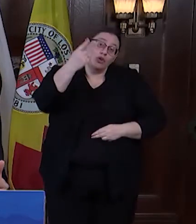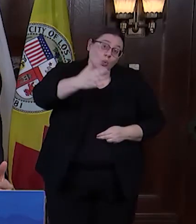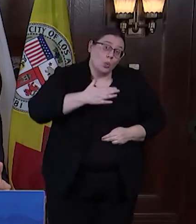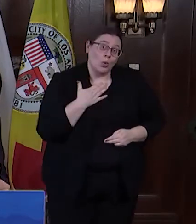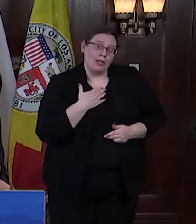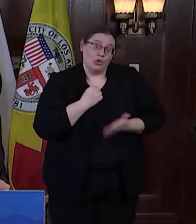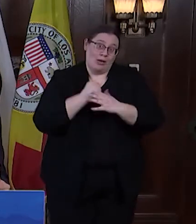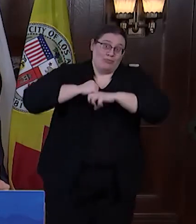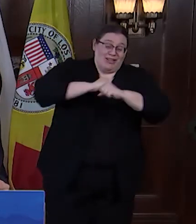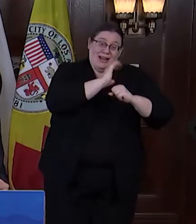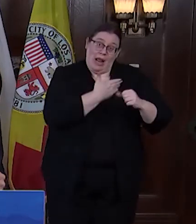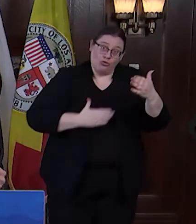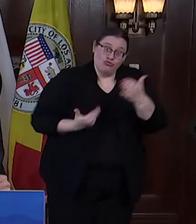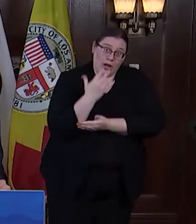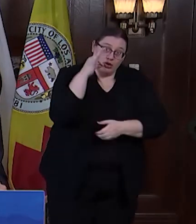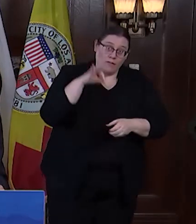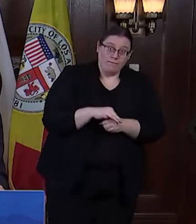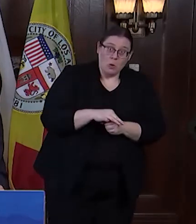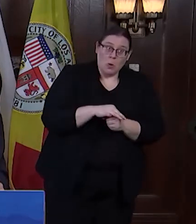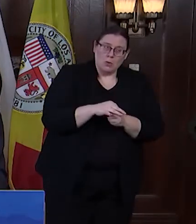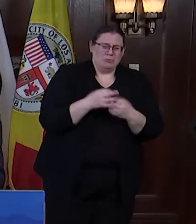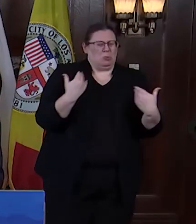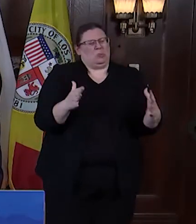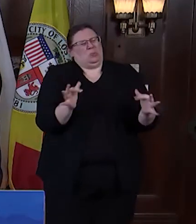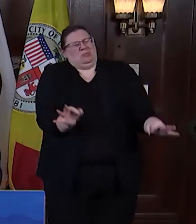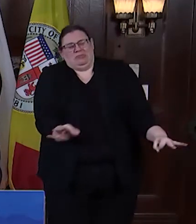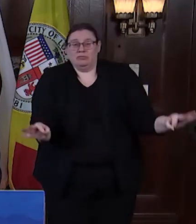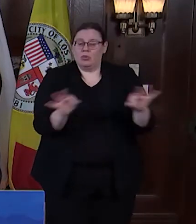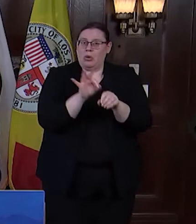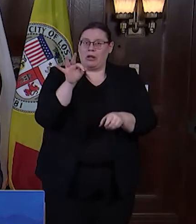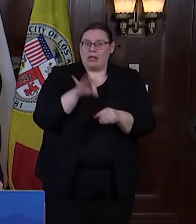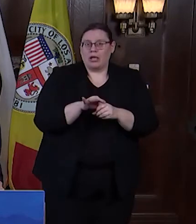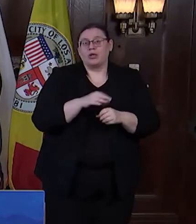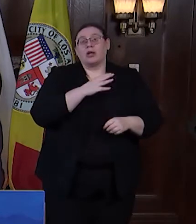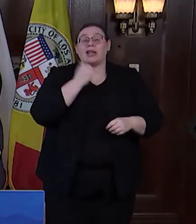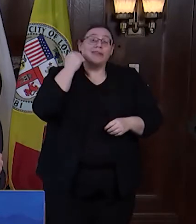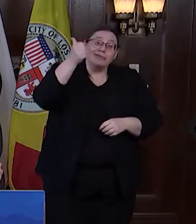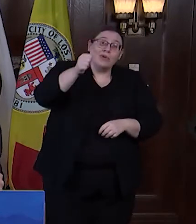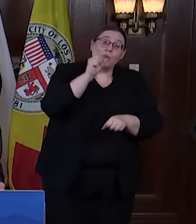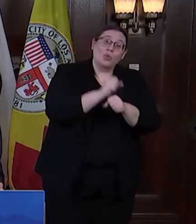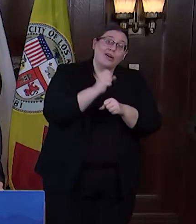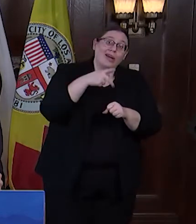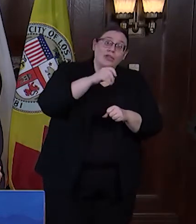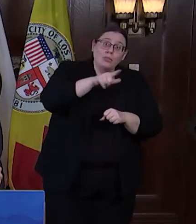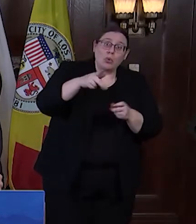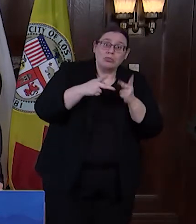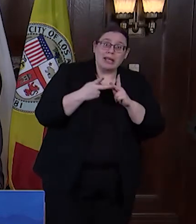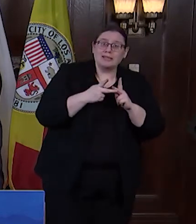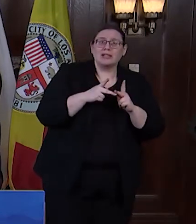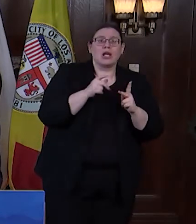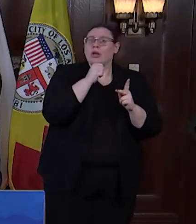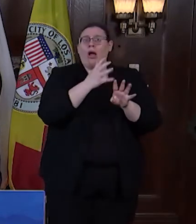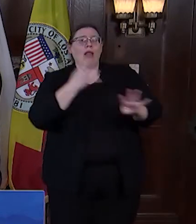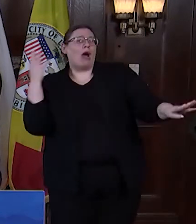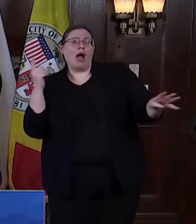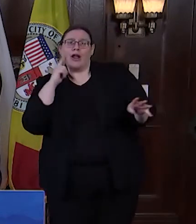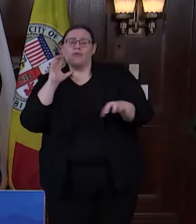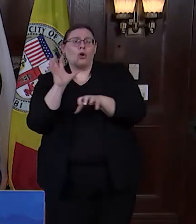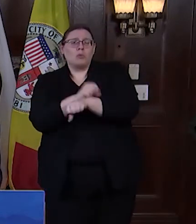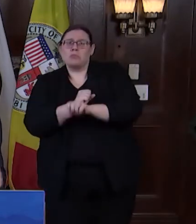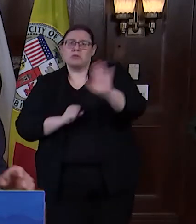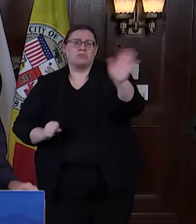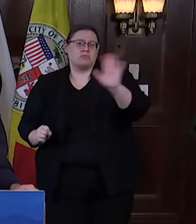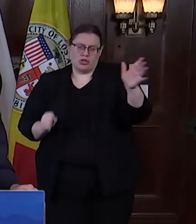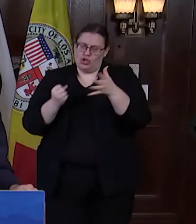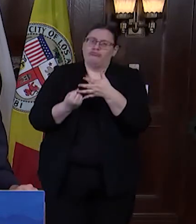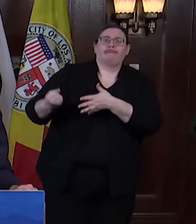help protect our right to vote in such a critical election. So please, poll workers, we don't want you to wait in line to schedule an appointment. And